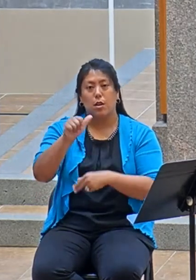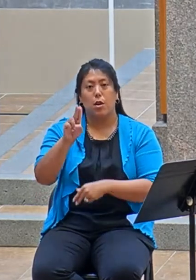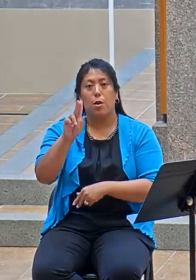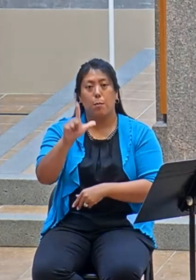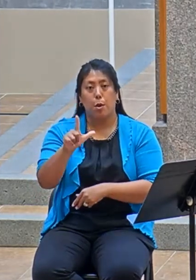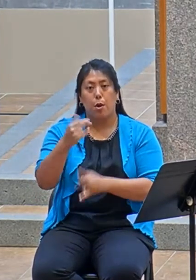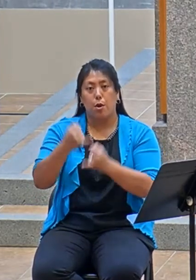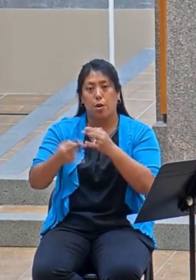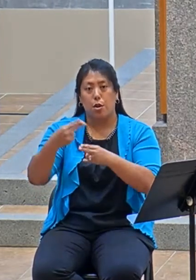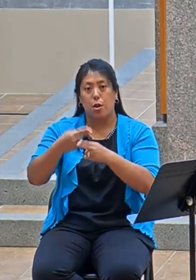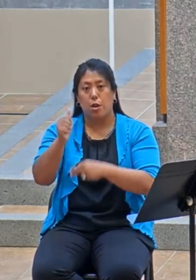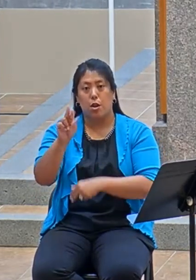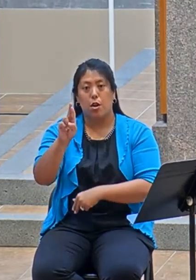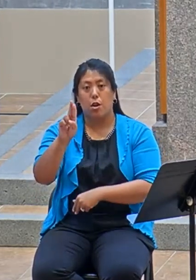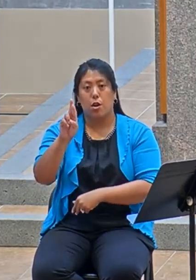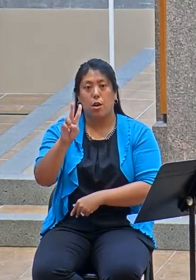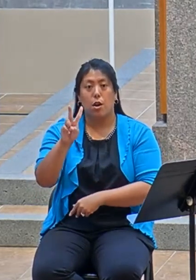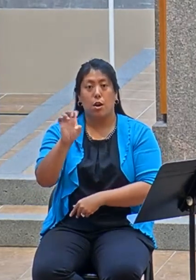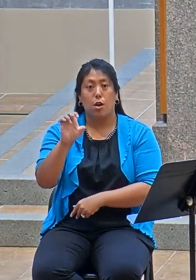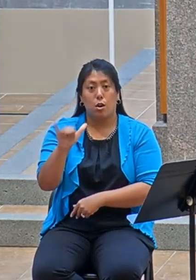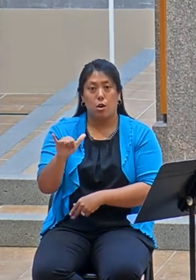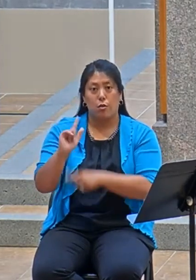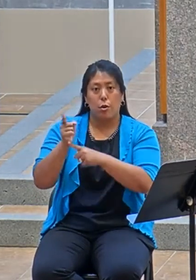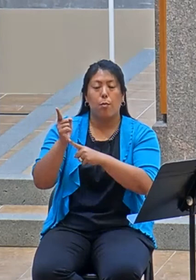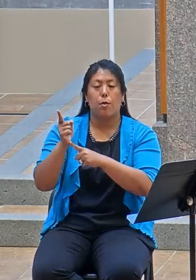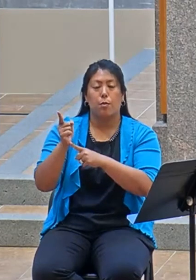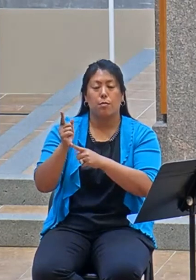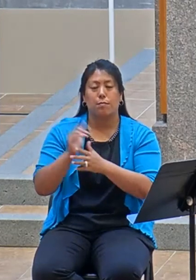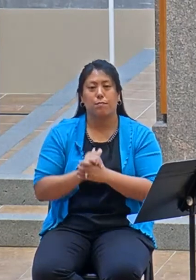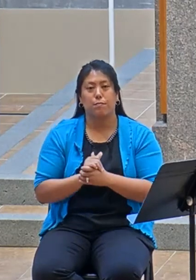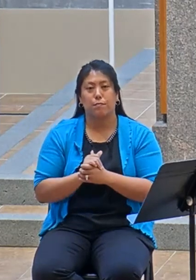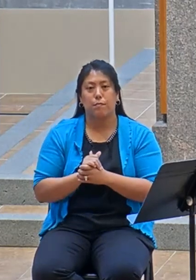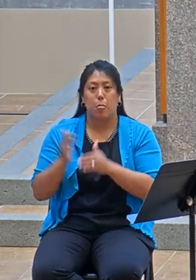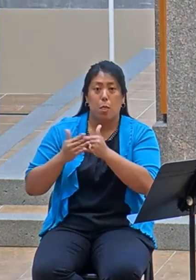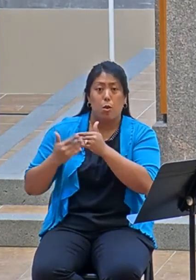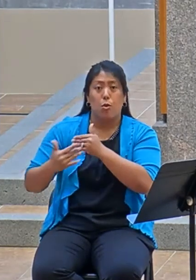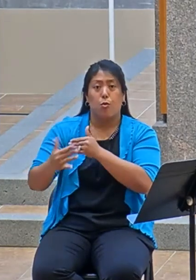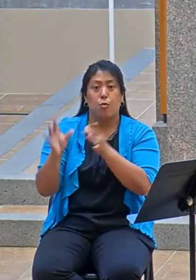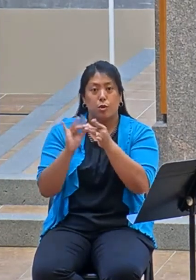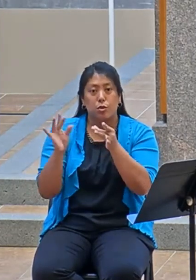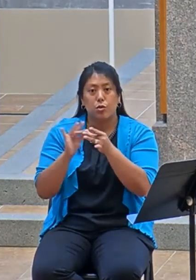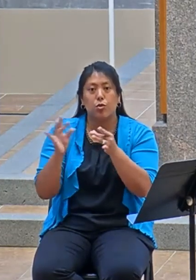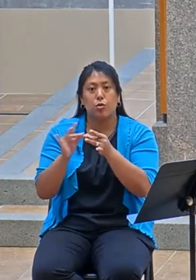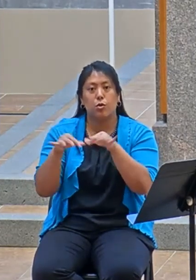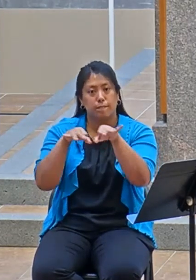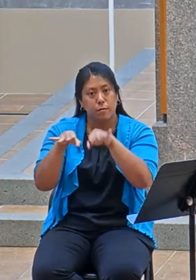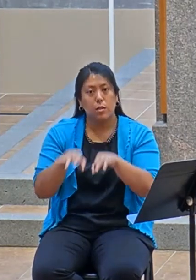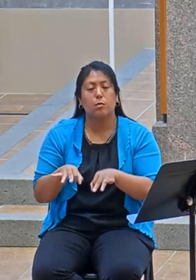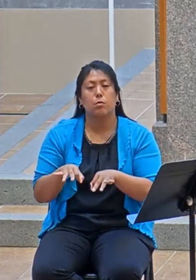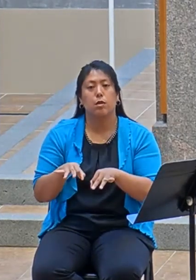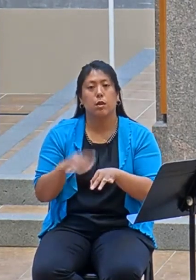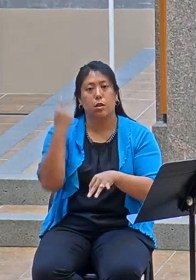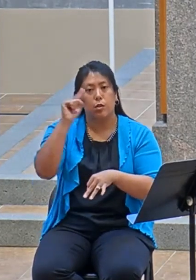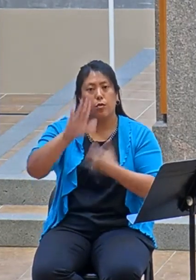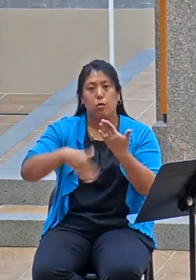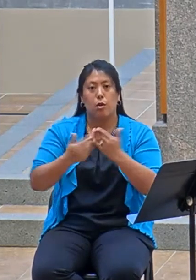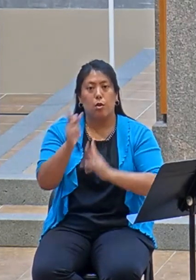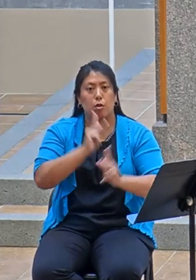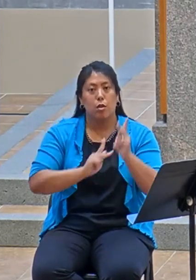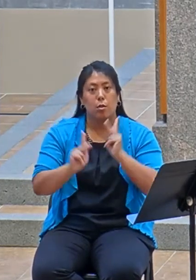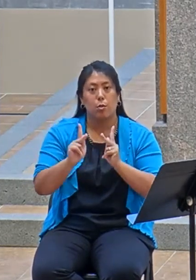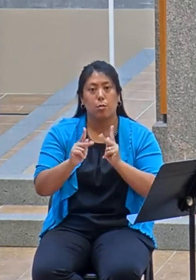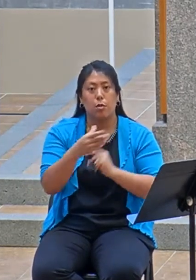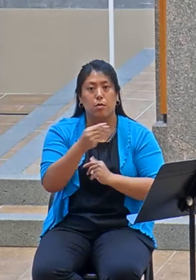that happened for them. I'm dating myself, where the rest of the story unfolds before them, and it unfolds